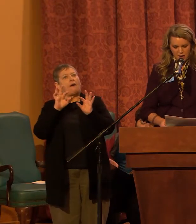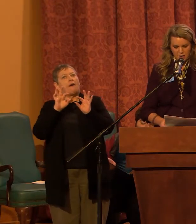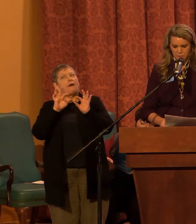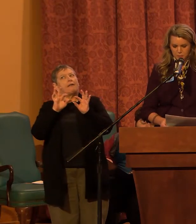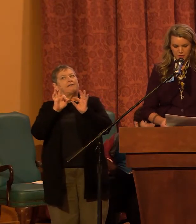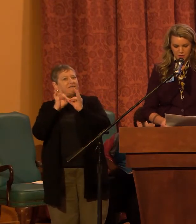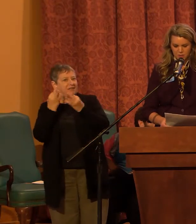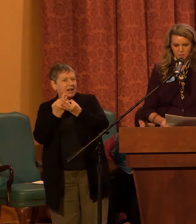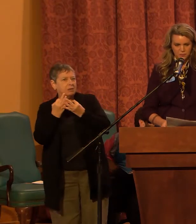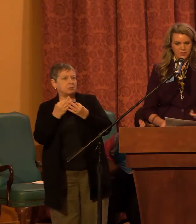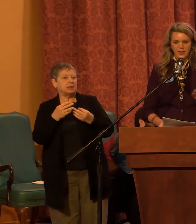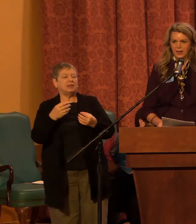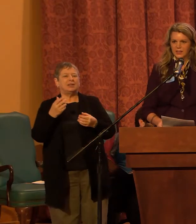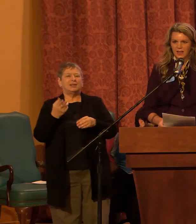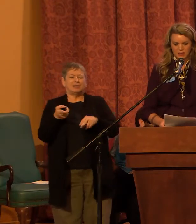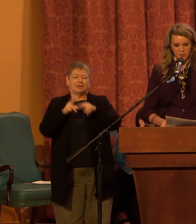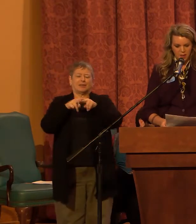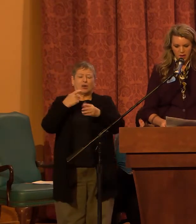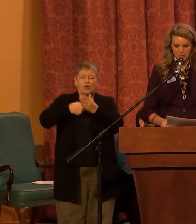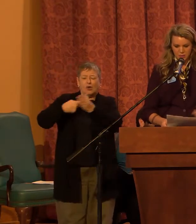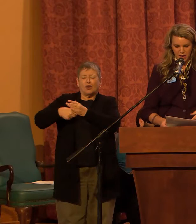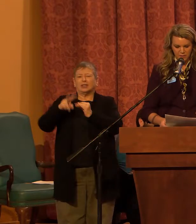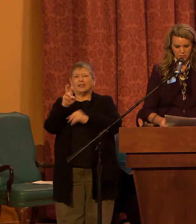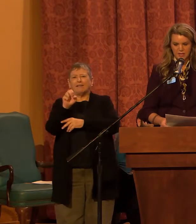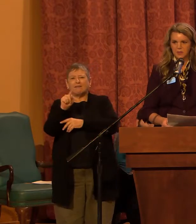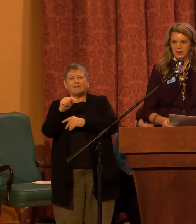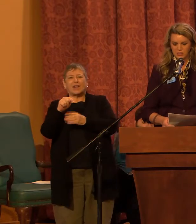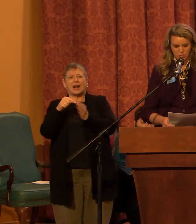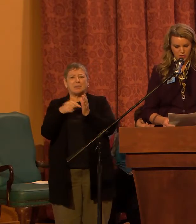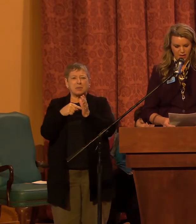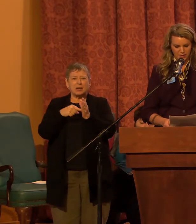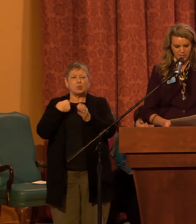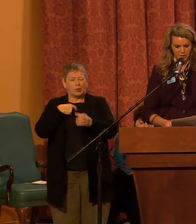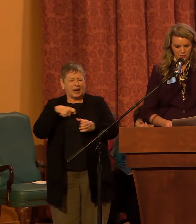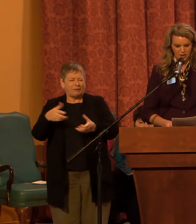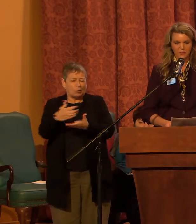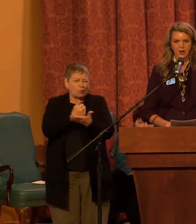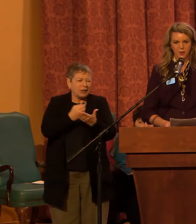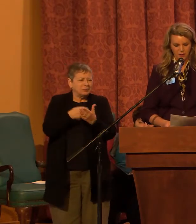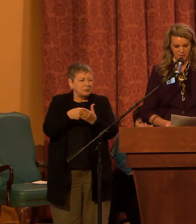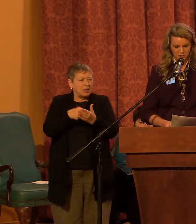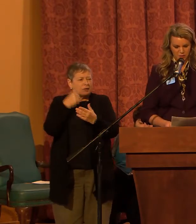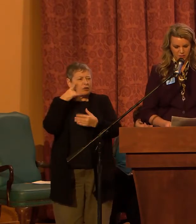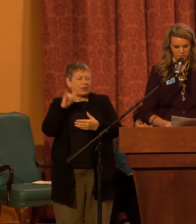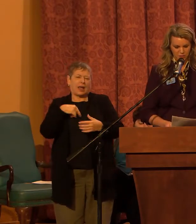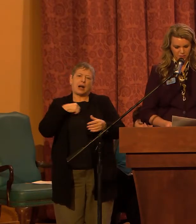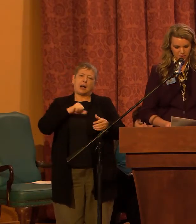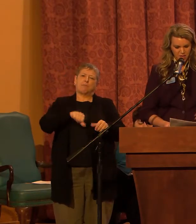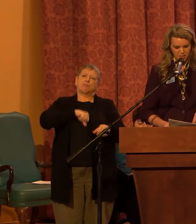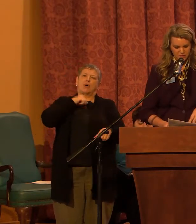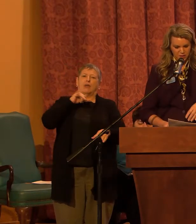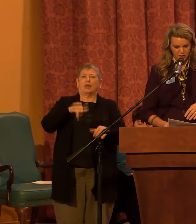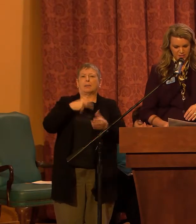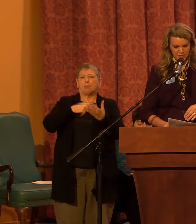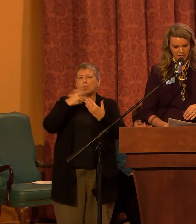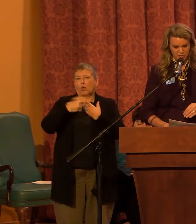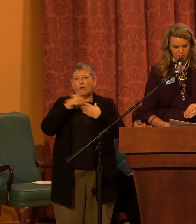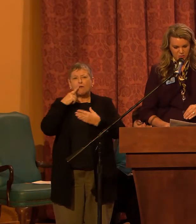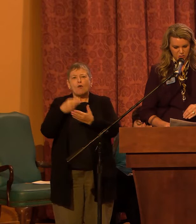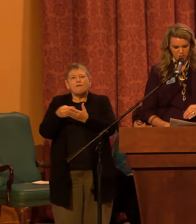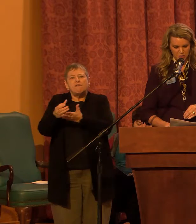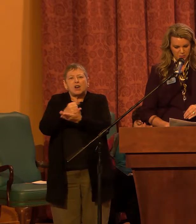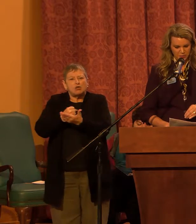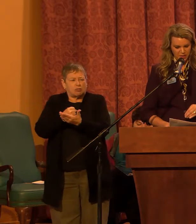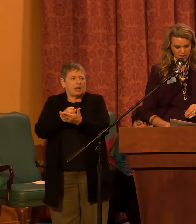and feed and supplies, we have to raise money to do that. And so very, very proud of this program for the fundraising that they